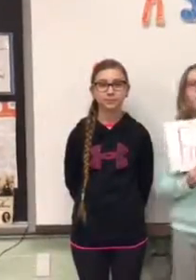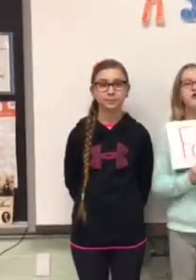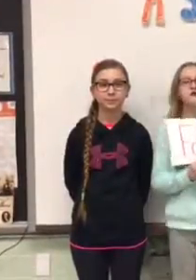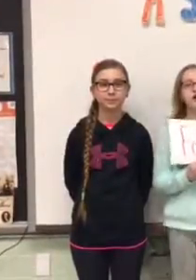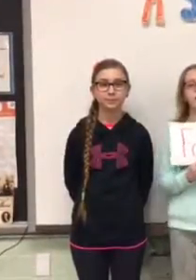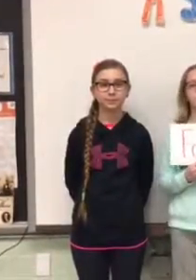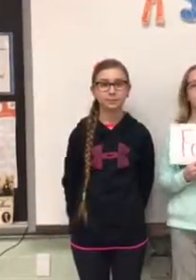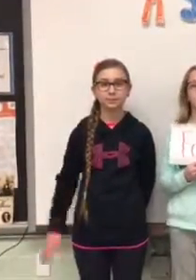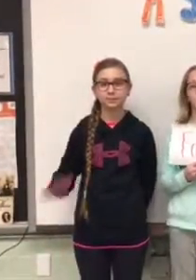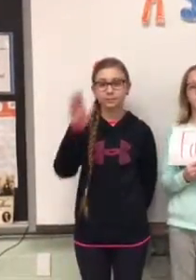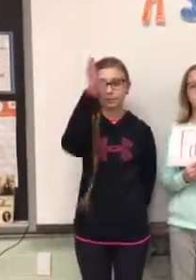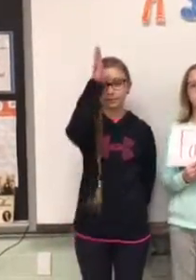Father.